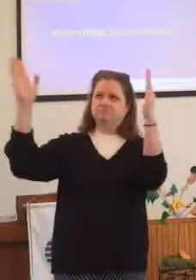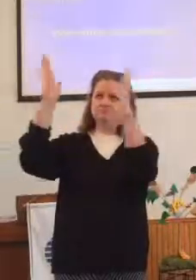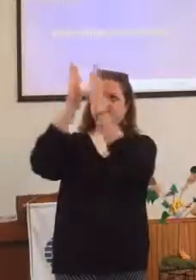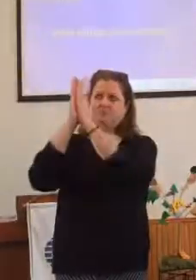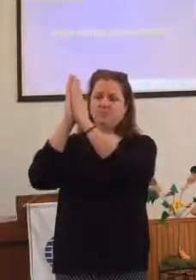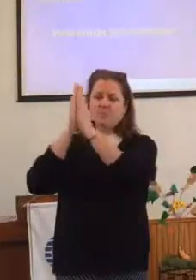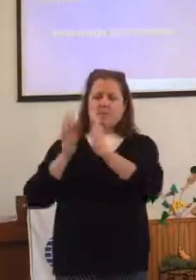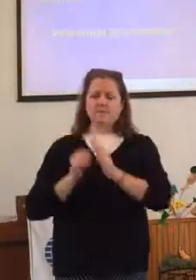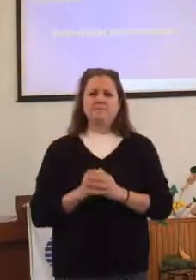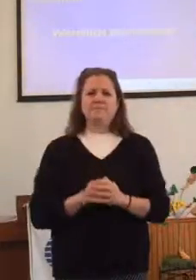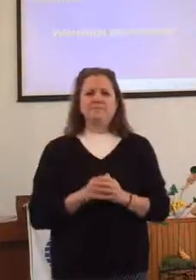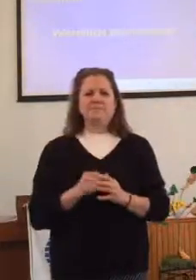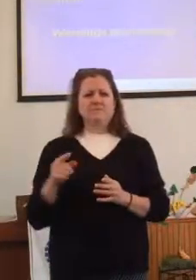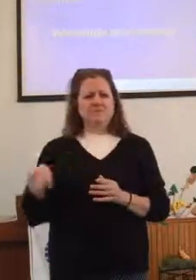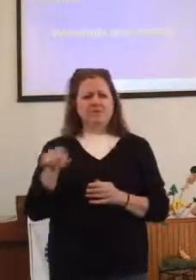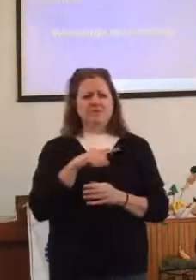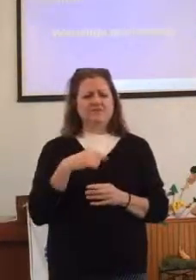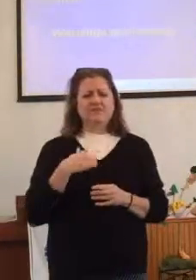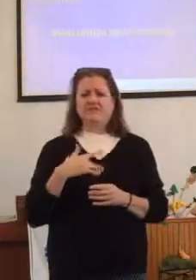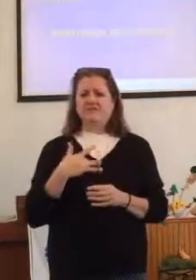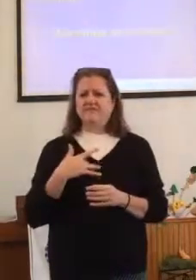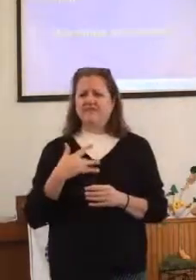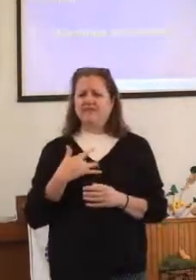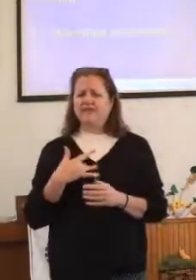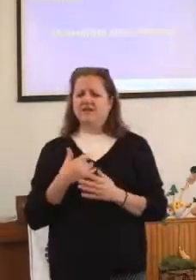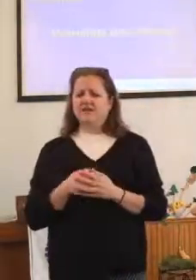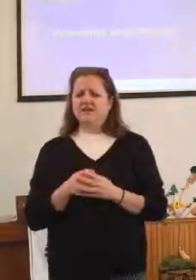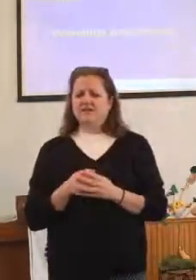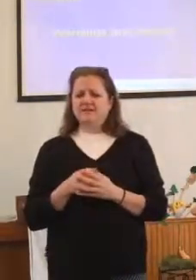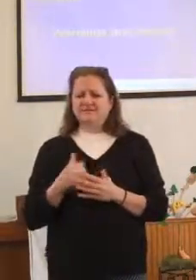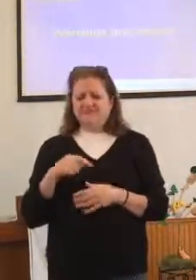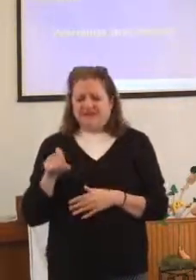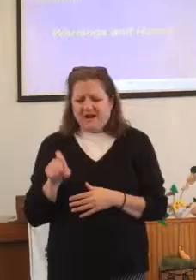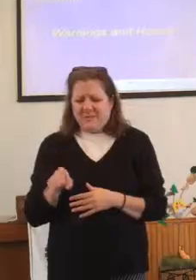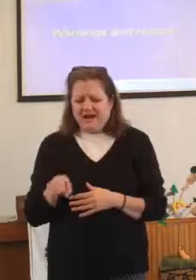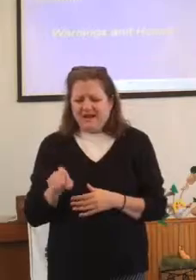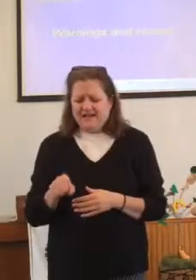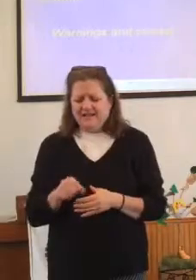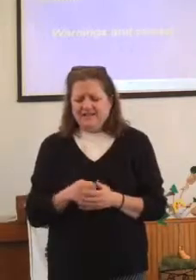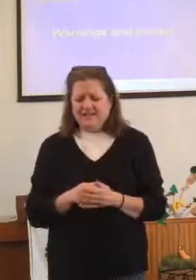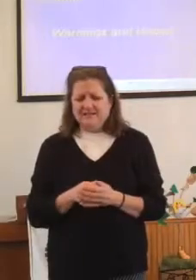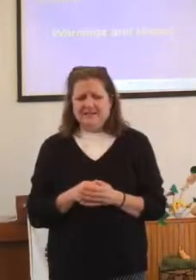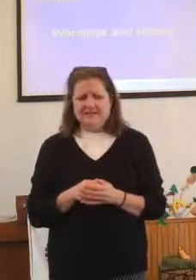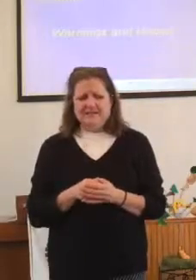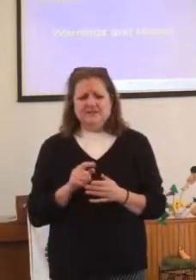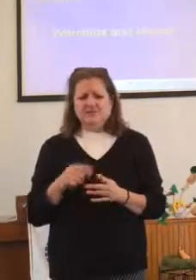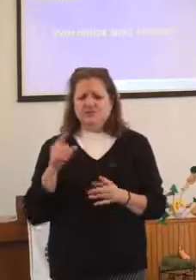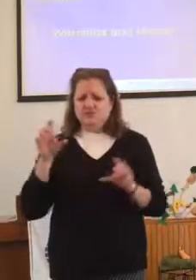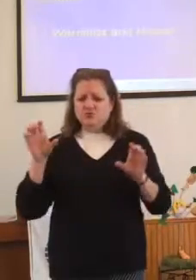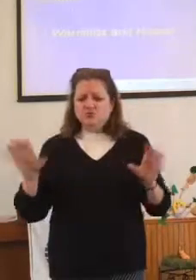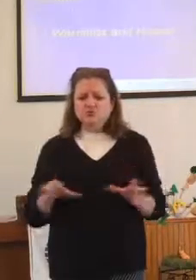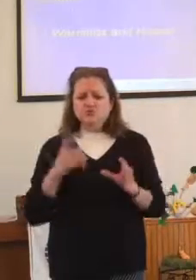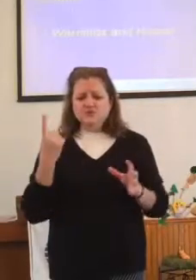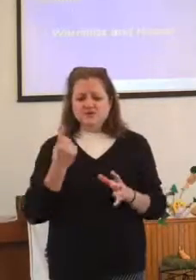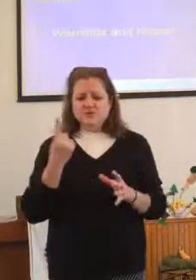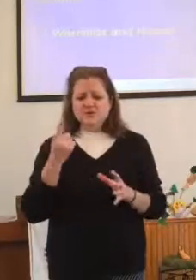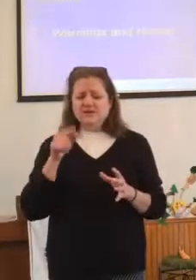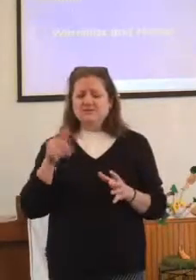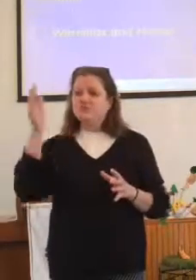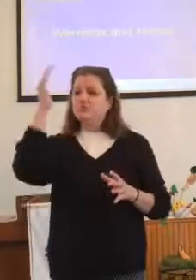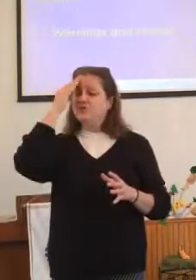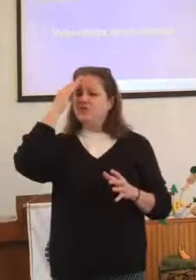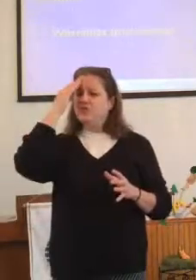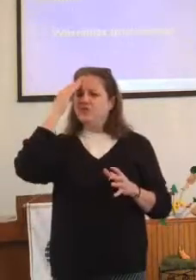Have you ever felt compelled to do something that you know